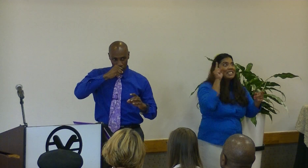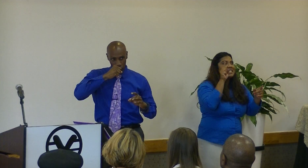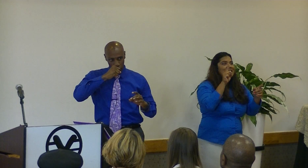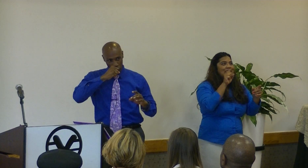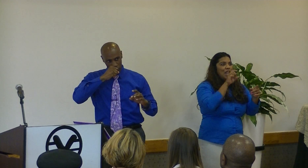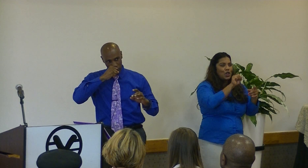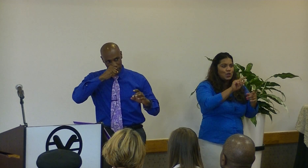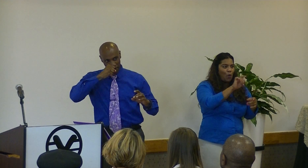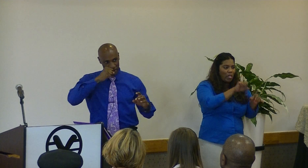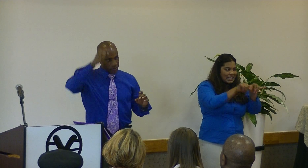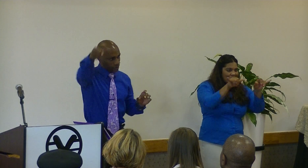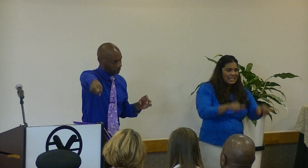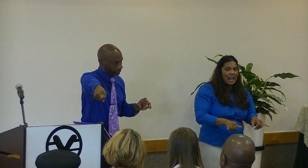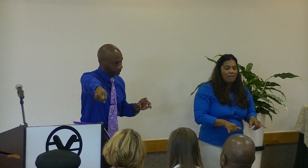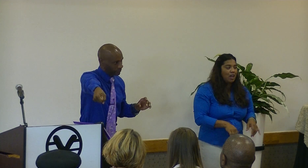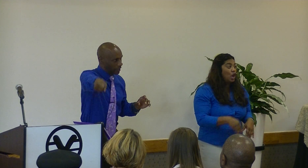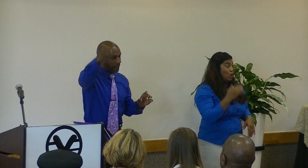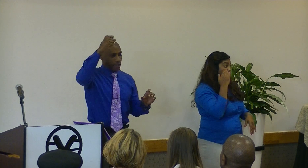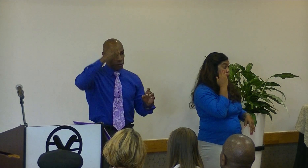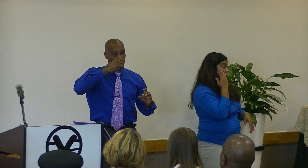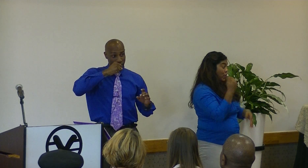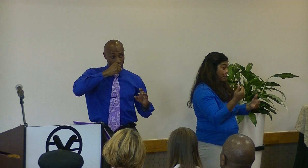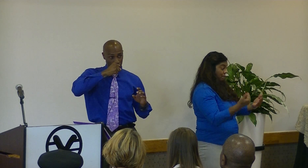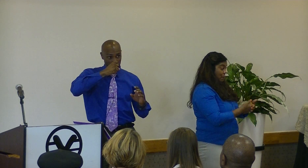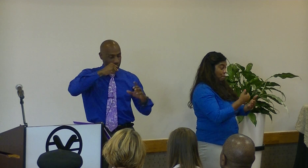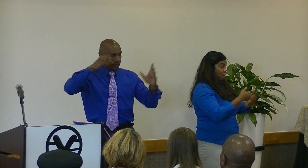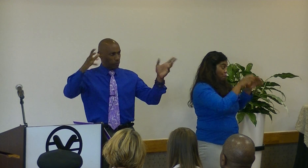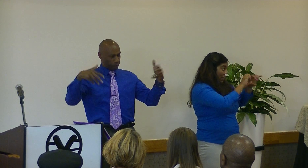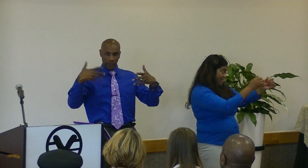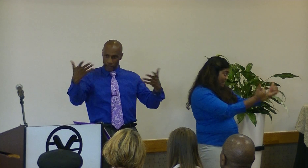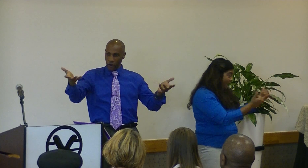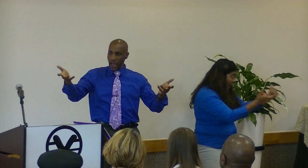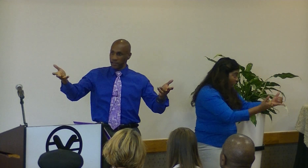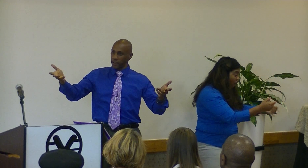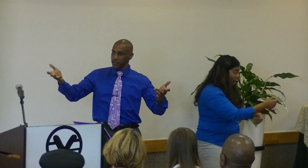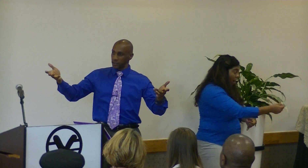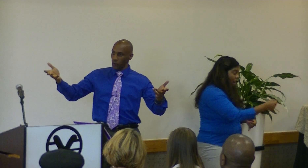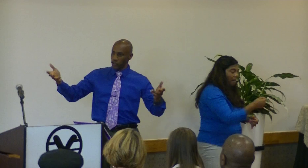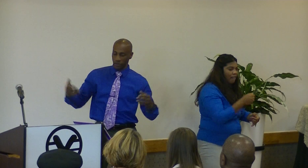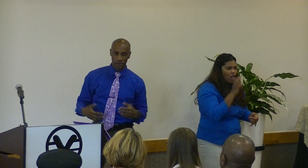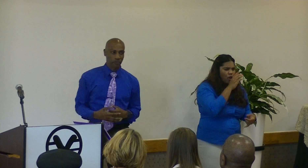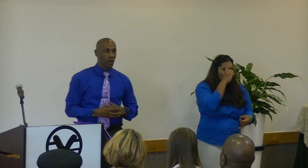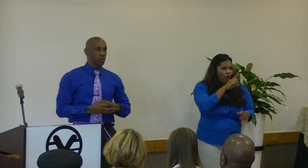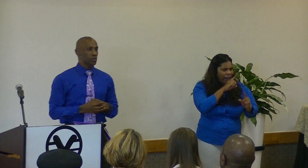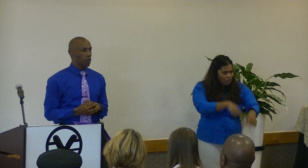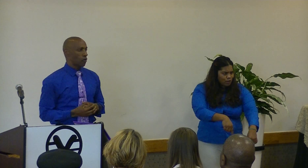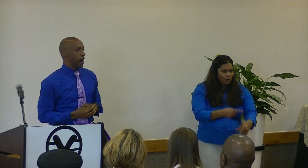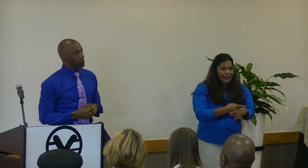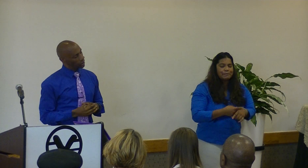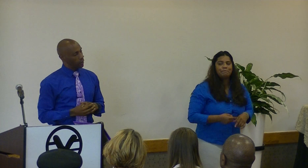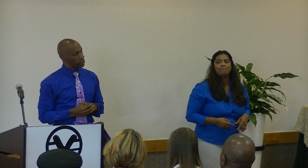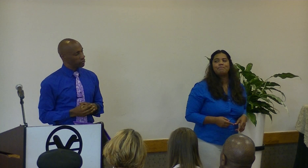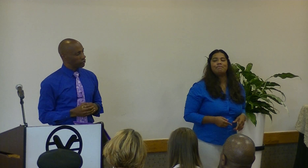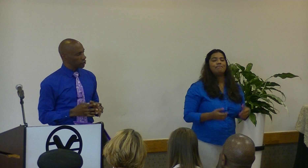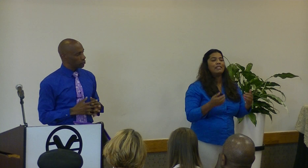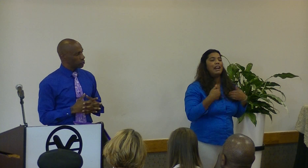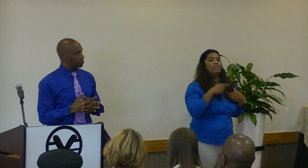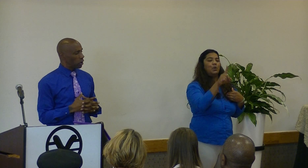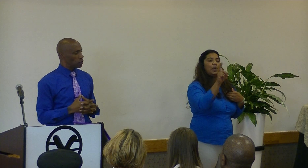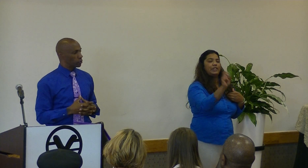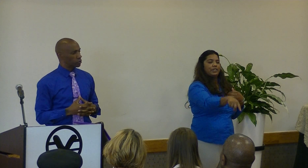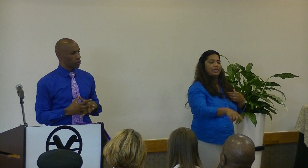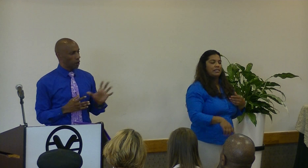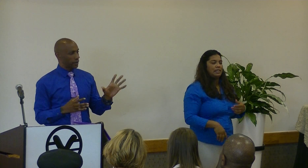you tell me who the current president is? Can you tell me, and they're asking us these questions. So I have a question for